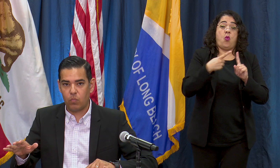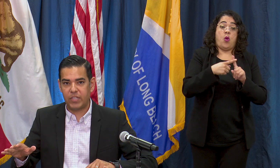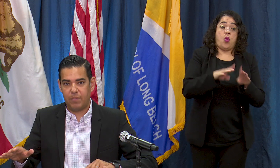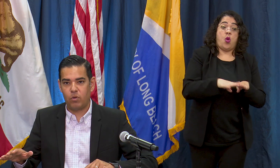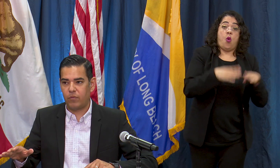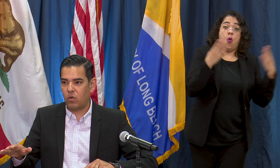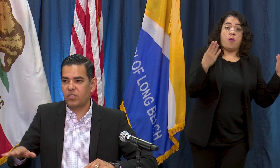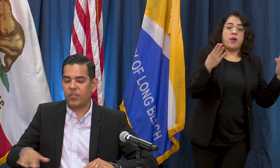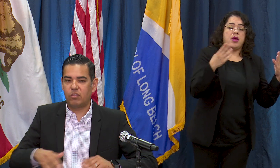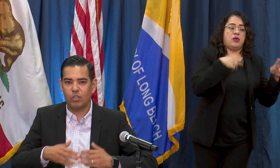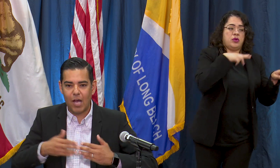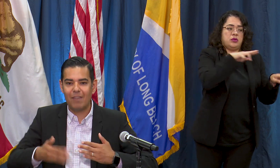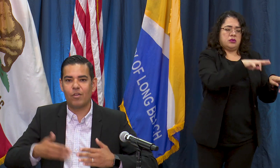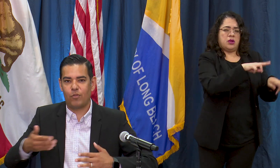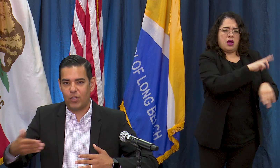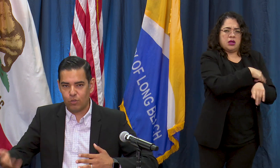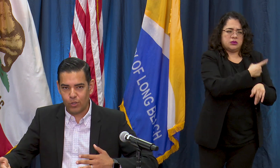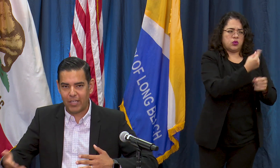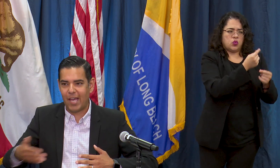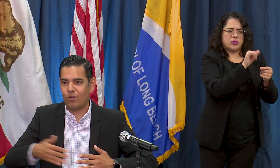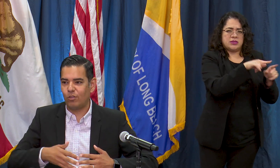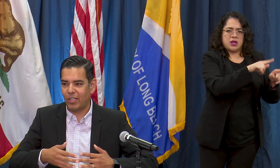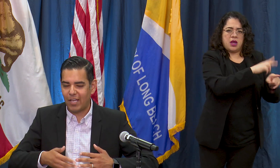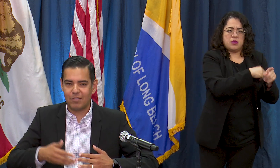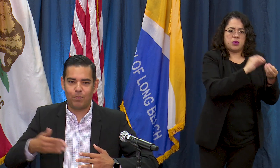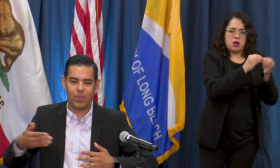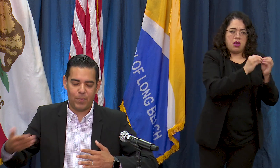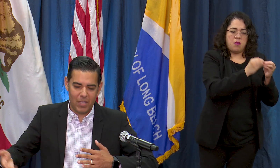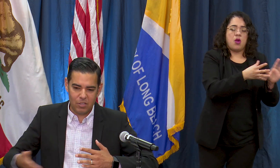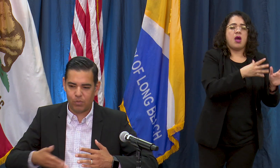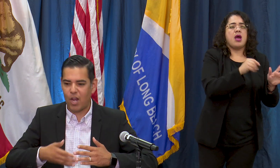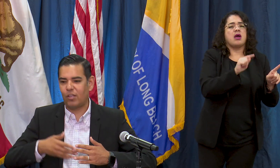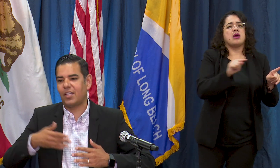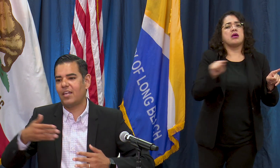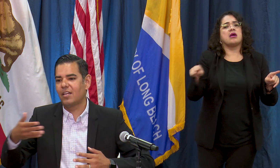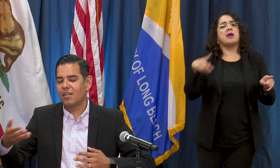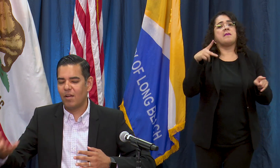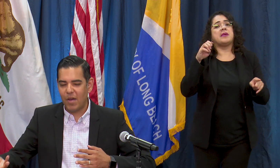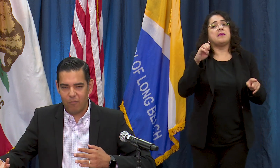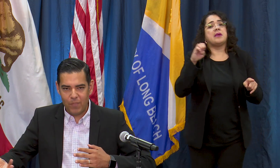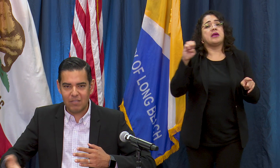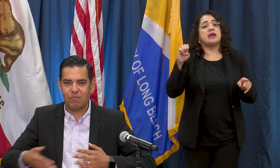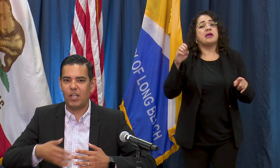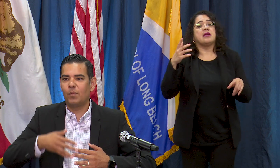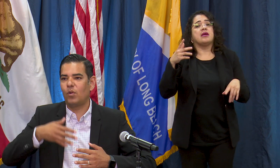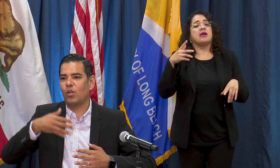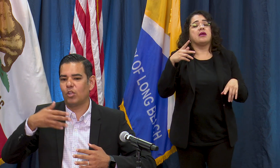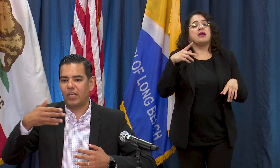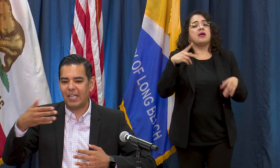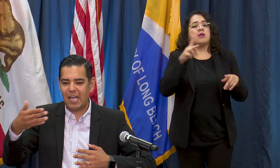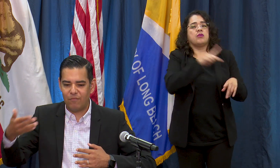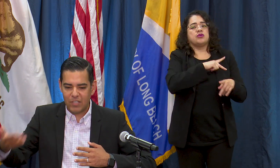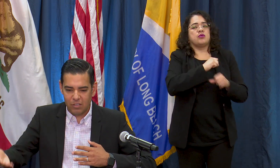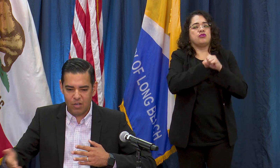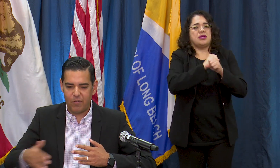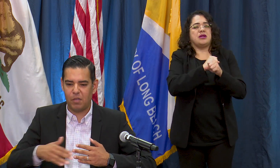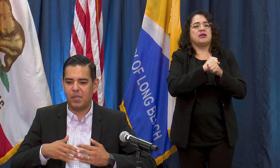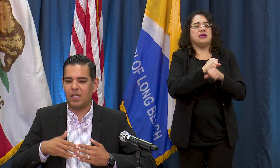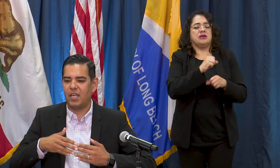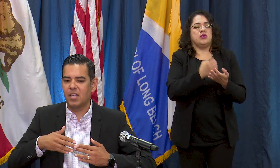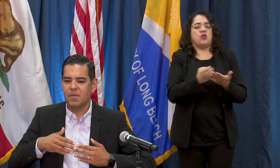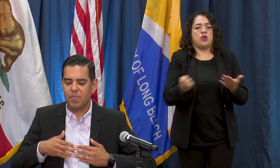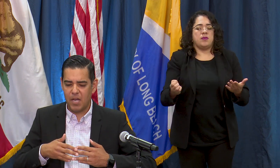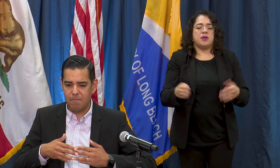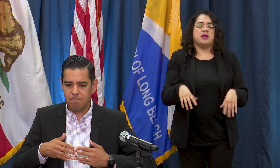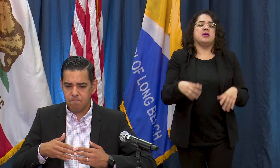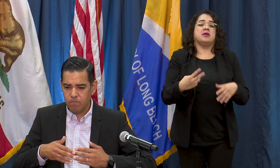only data point, of course. I think there's a lot of other things you're looking at. You're looking at some PPE supply. You're looking at amount of beds available. You're looking at ventilator